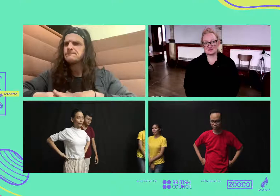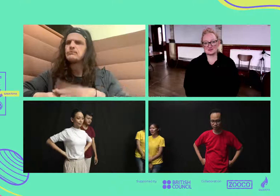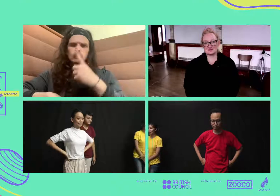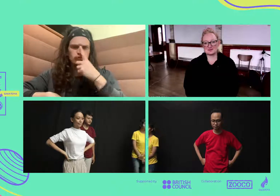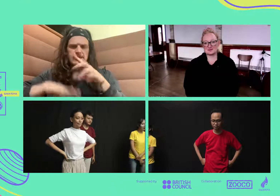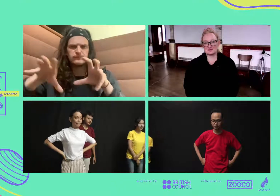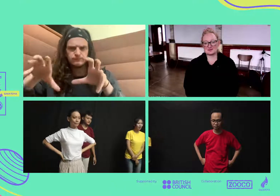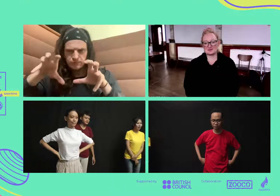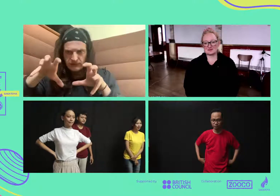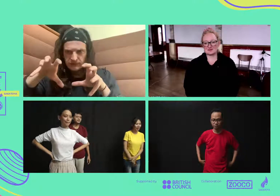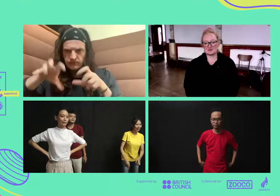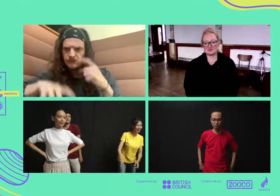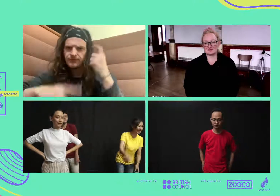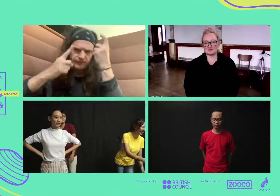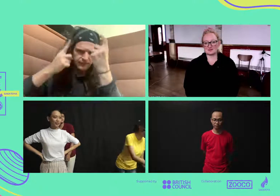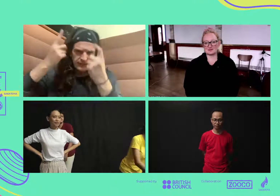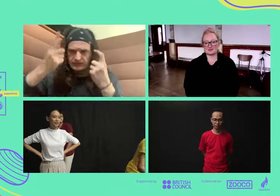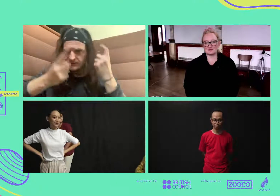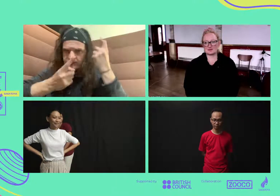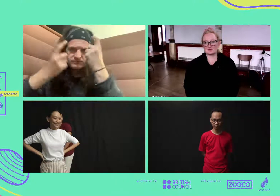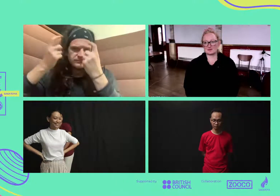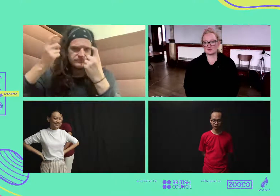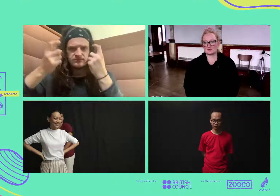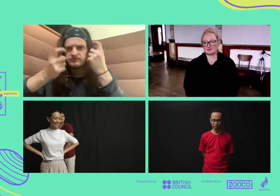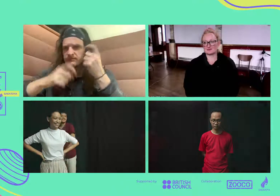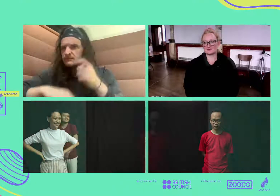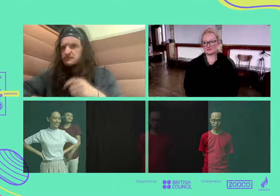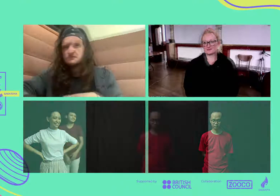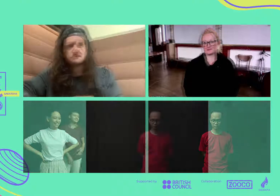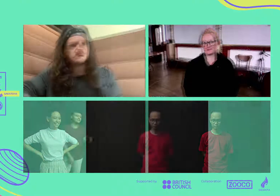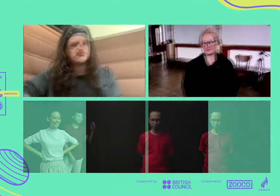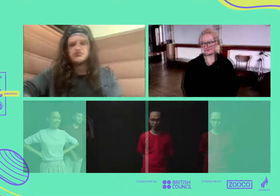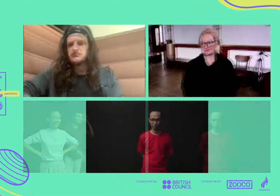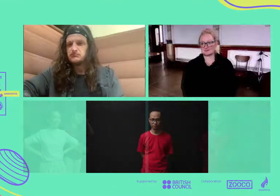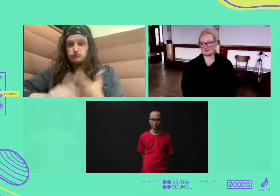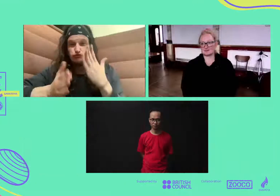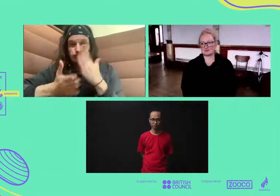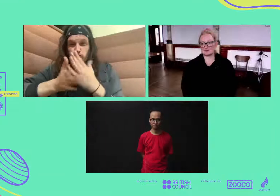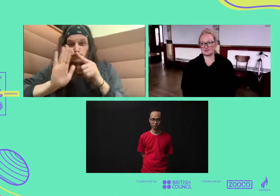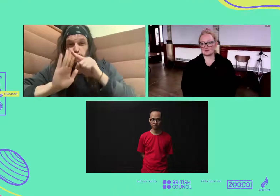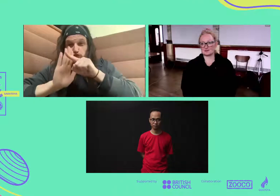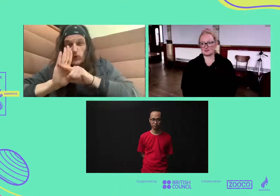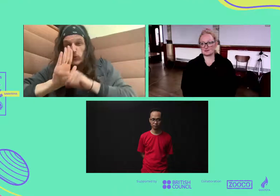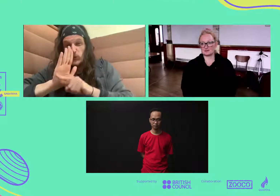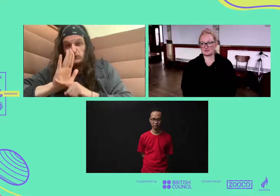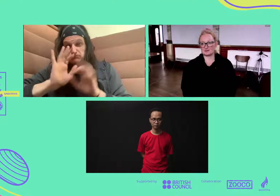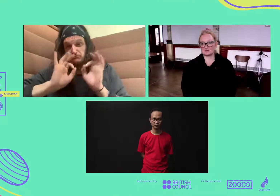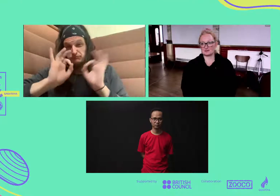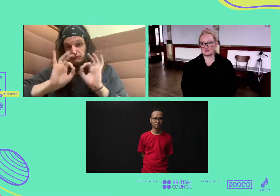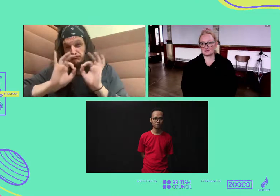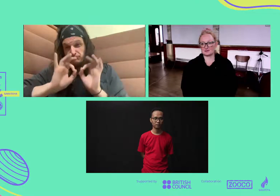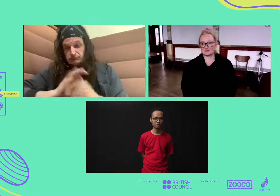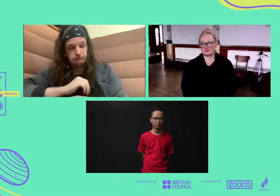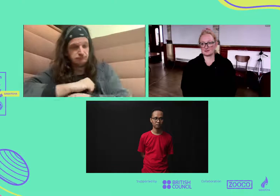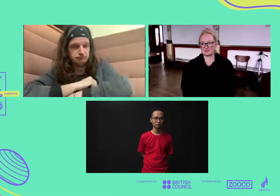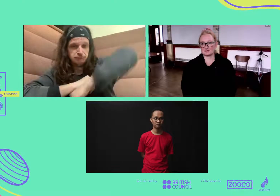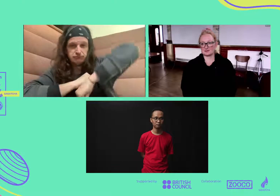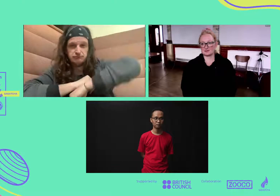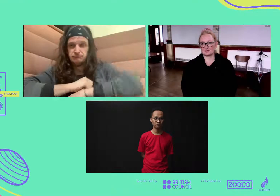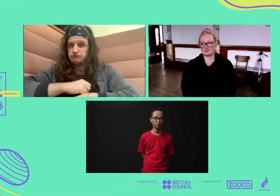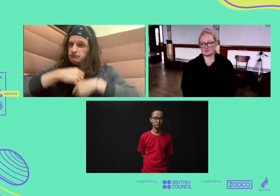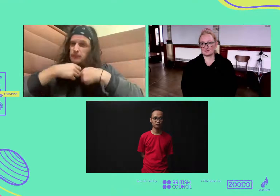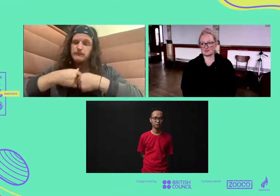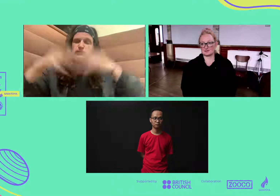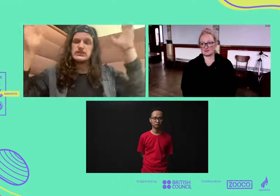And take your time. You can freeze while you're doing it and think about what you want to do next. There's no pressure, there's